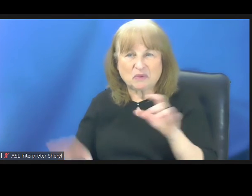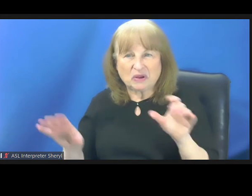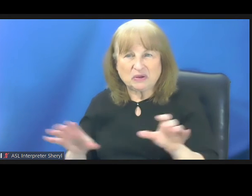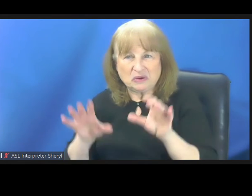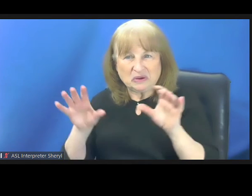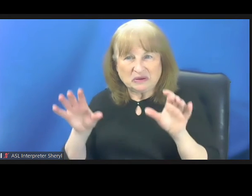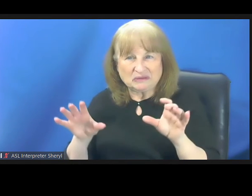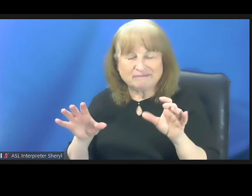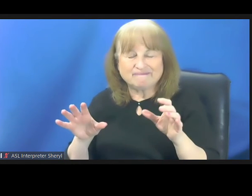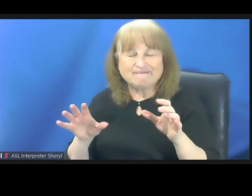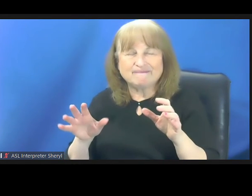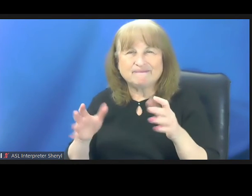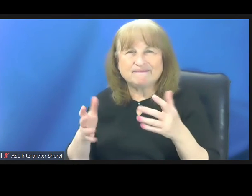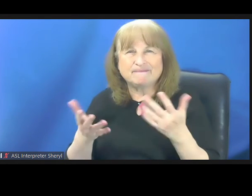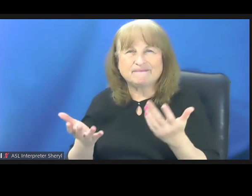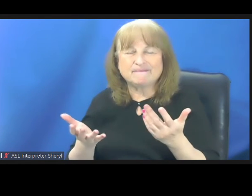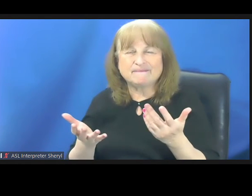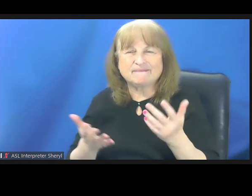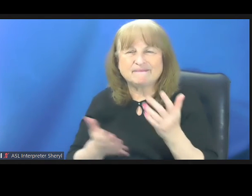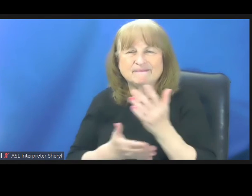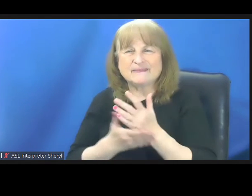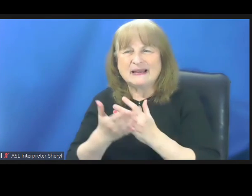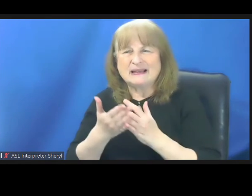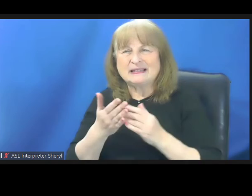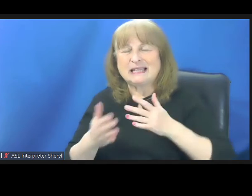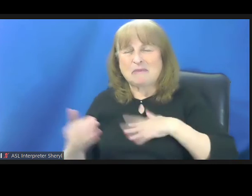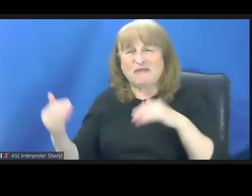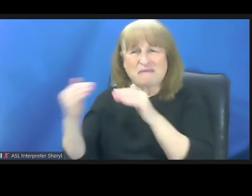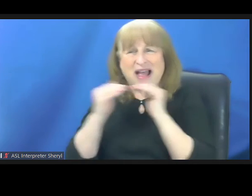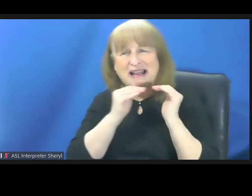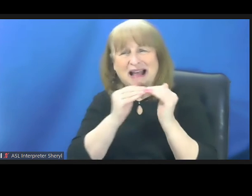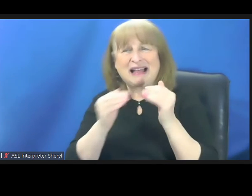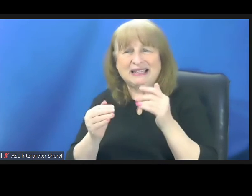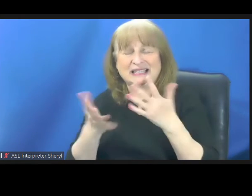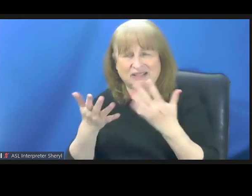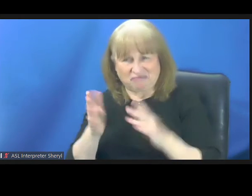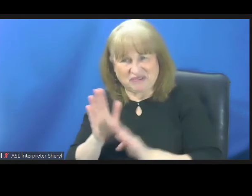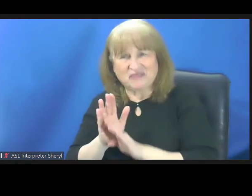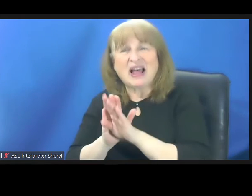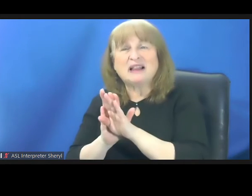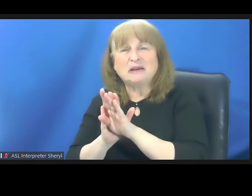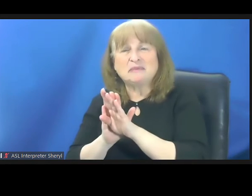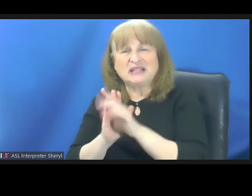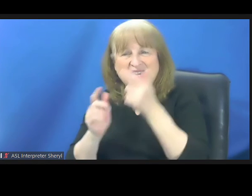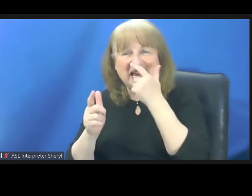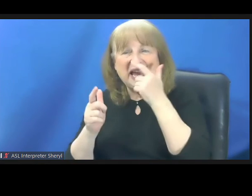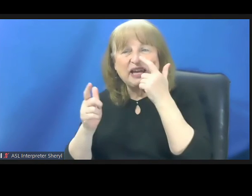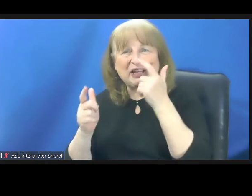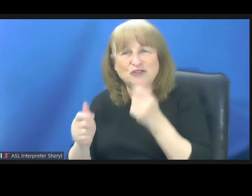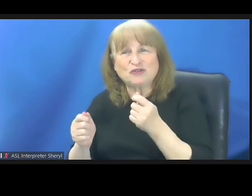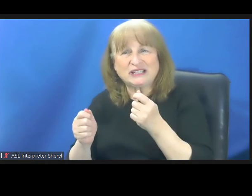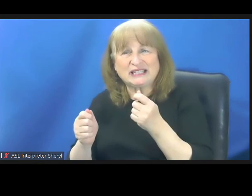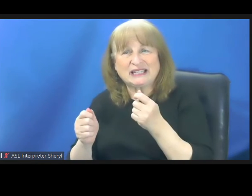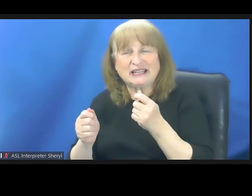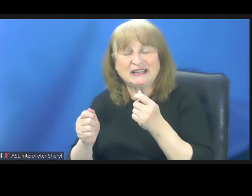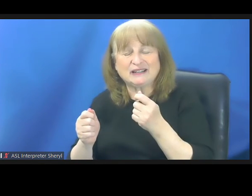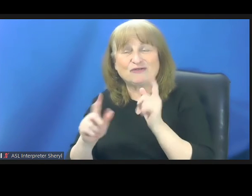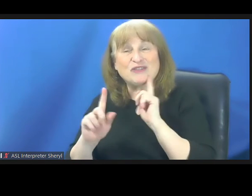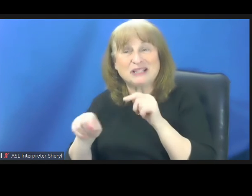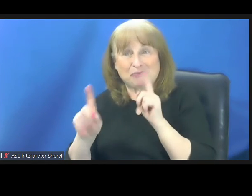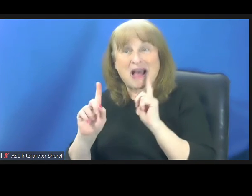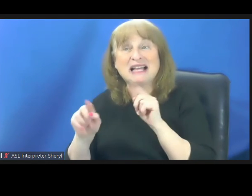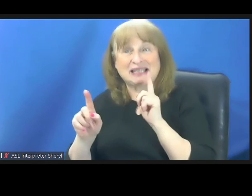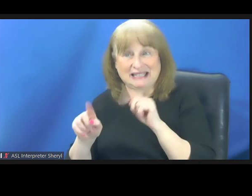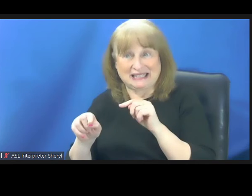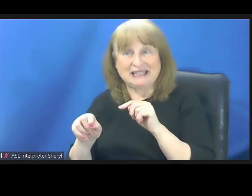where people, some of my colleagues have developed very interesting responses